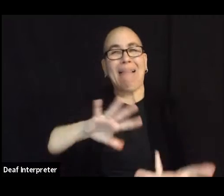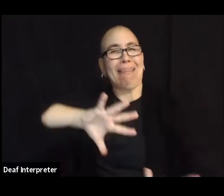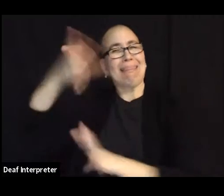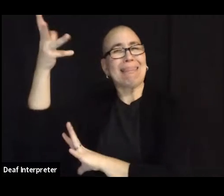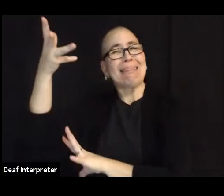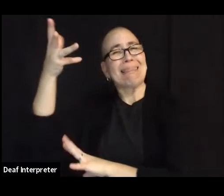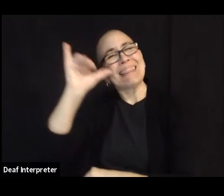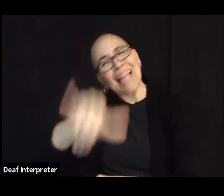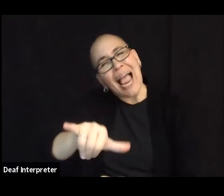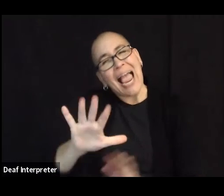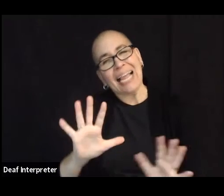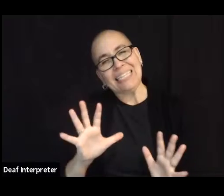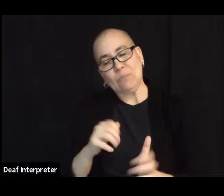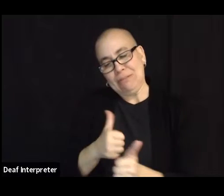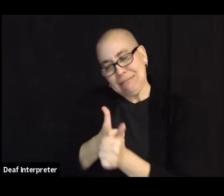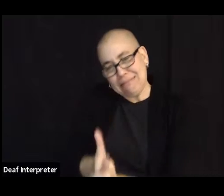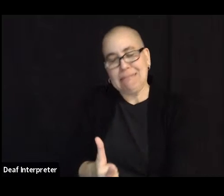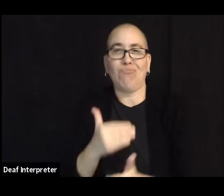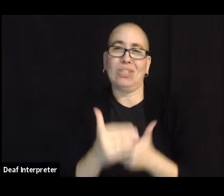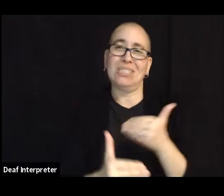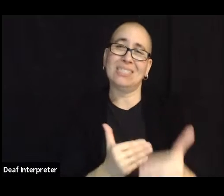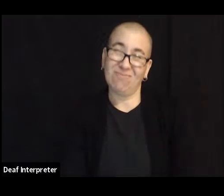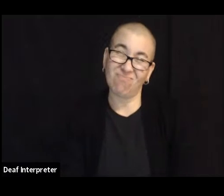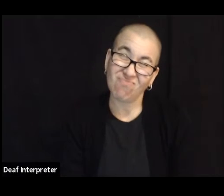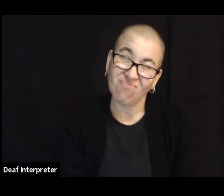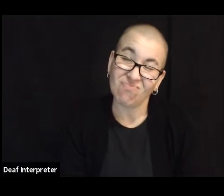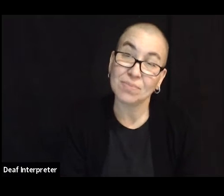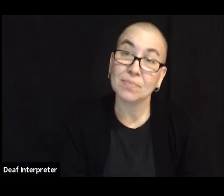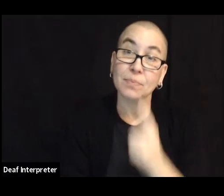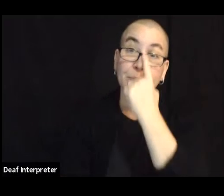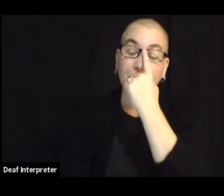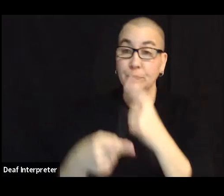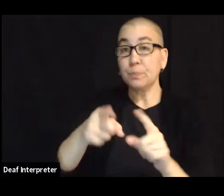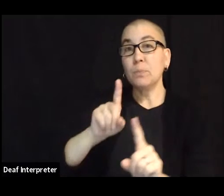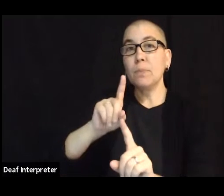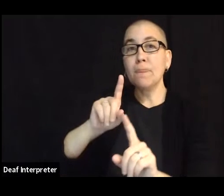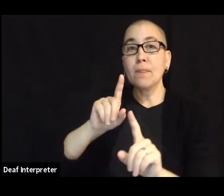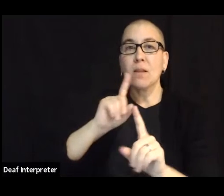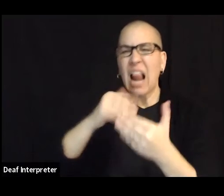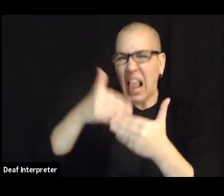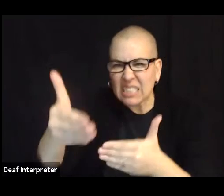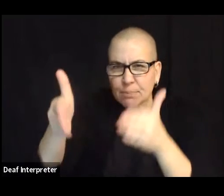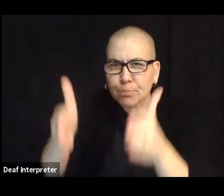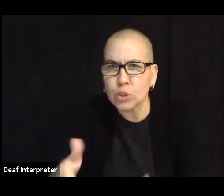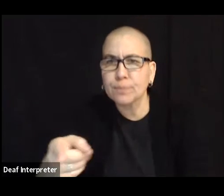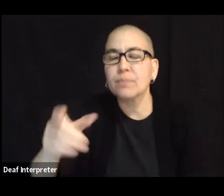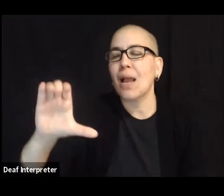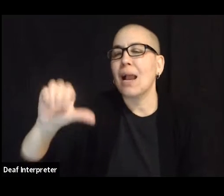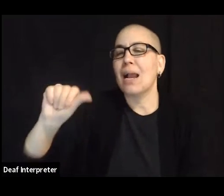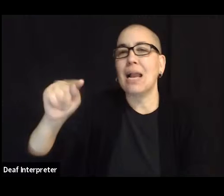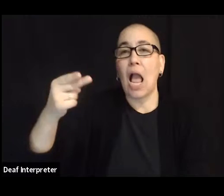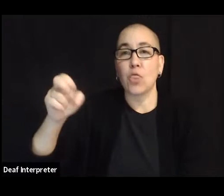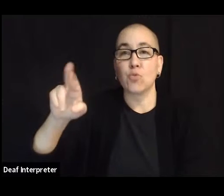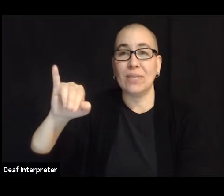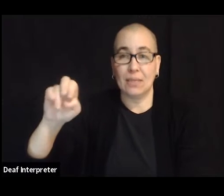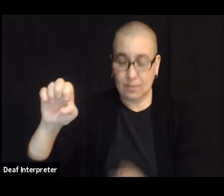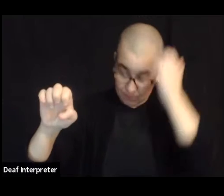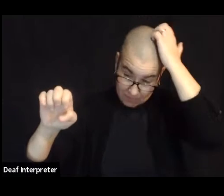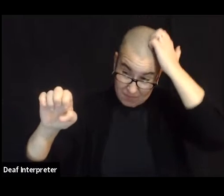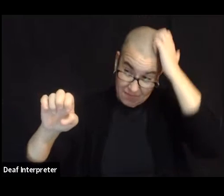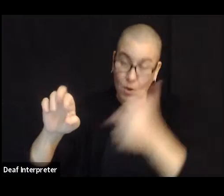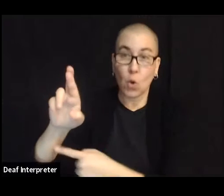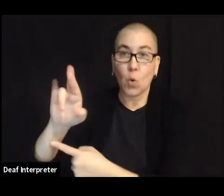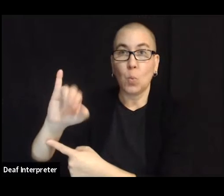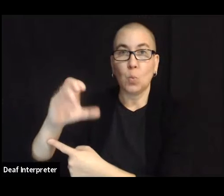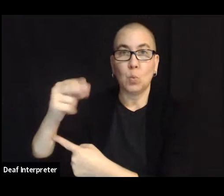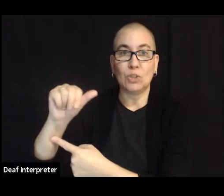line of Catherine Richards from Minnesota Public Radio. Your line is open. Sure. Yeah, I just wanted